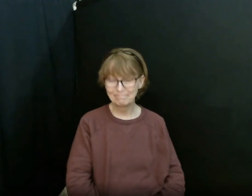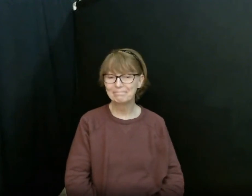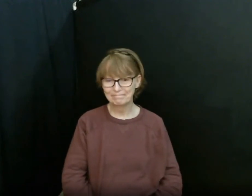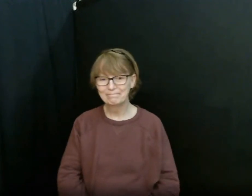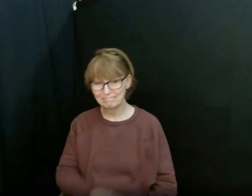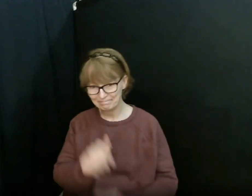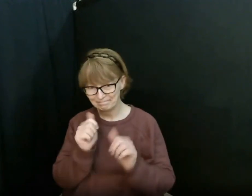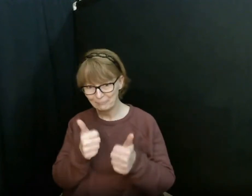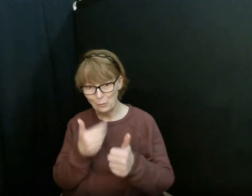Okay.